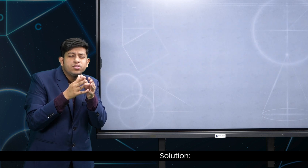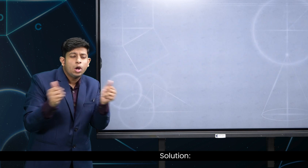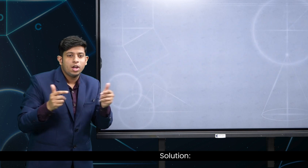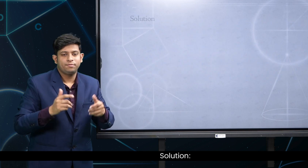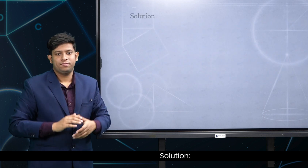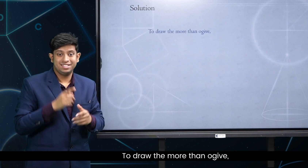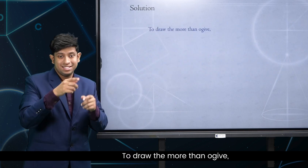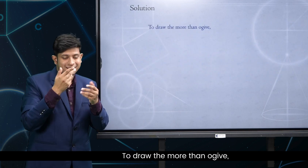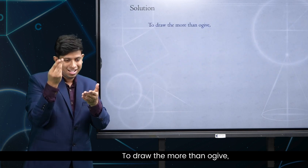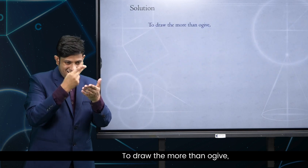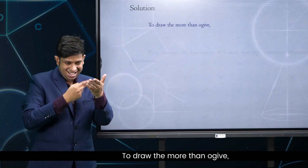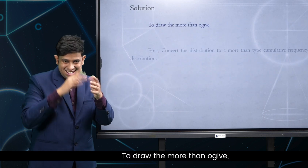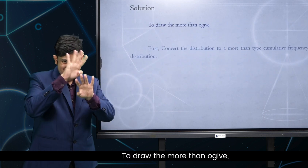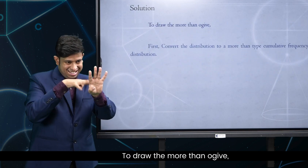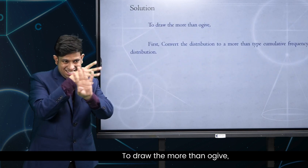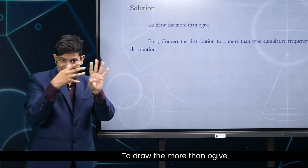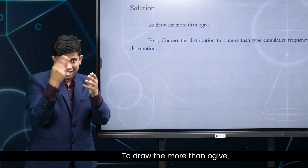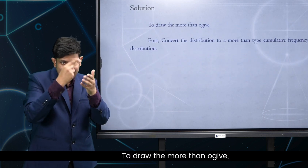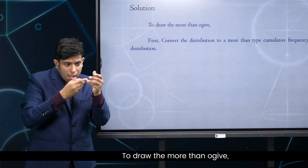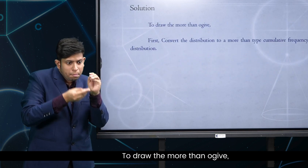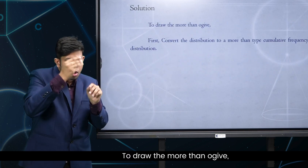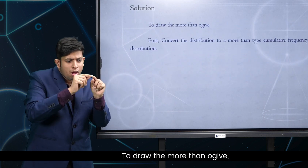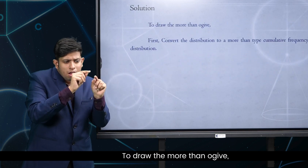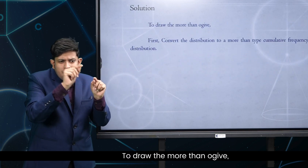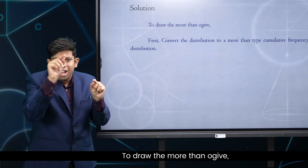Solution. To draw the more than type ogive,